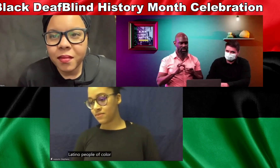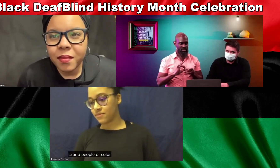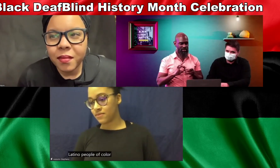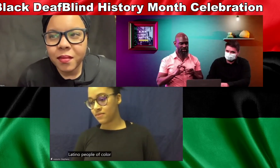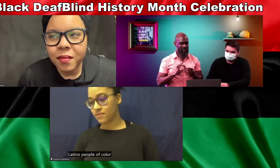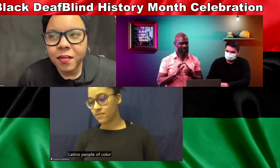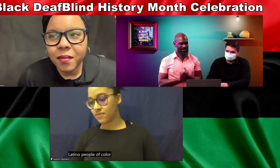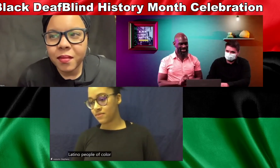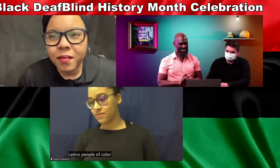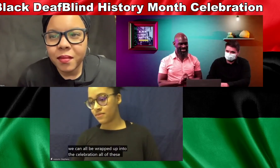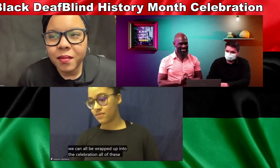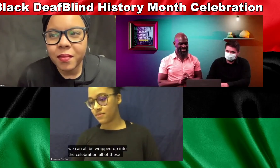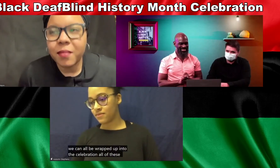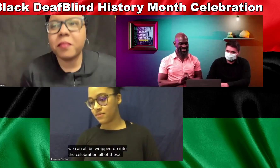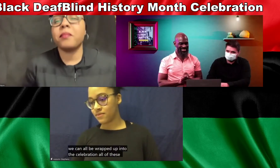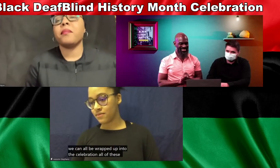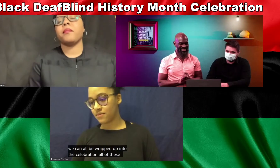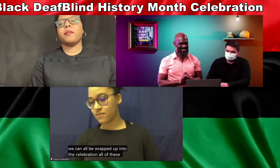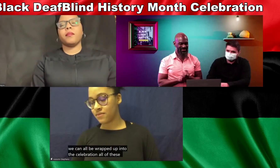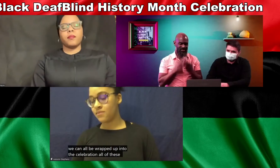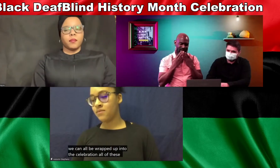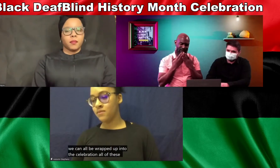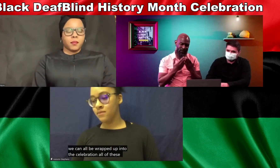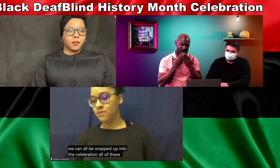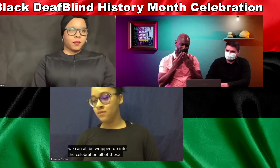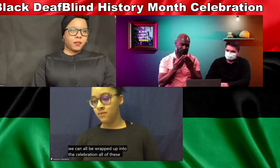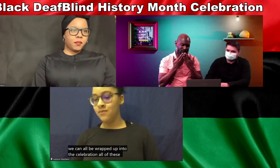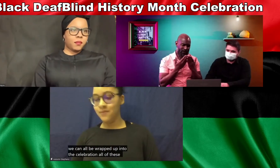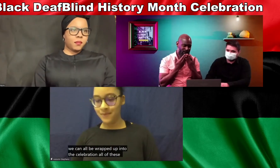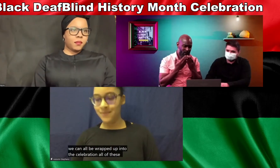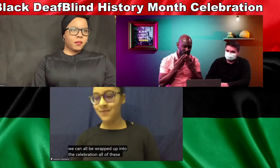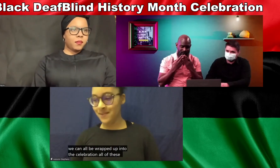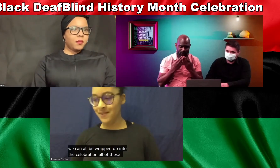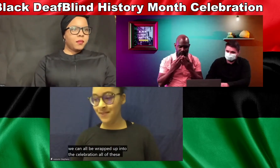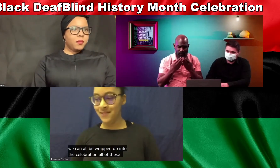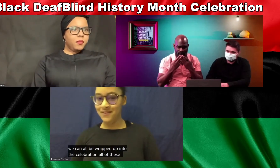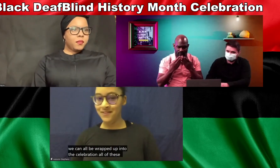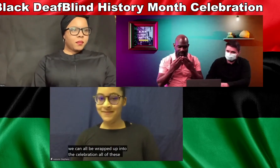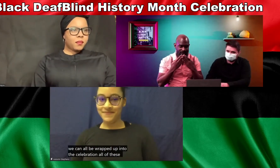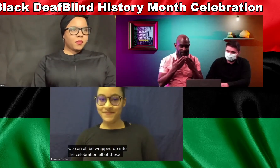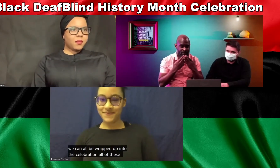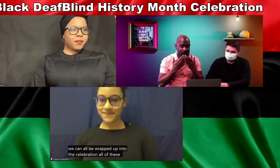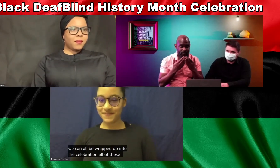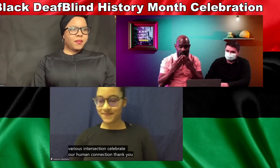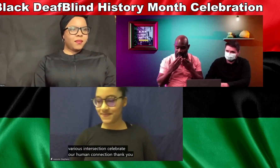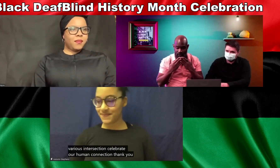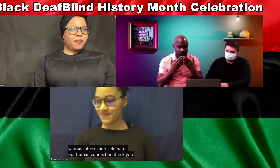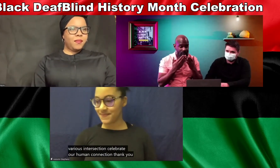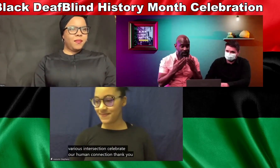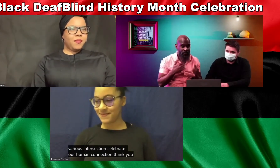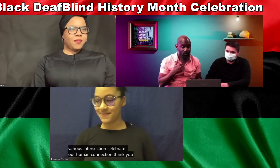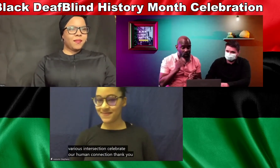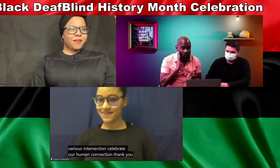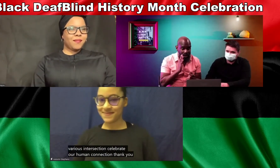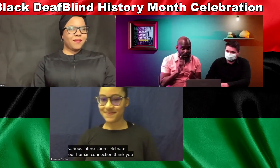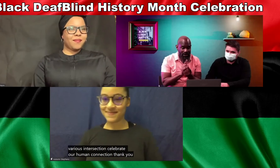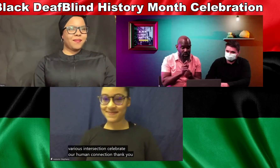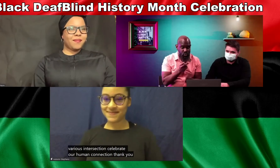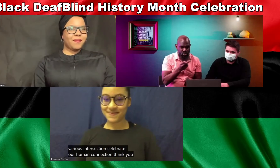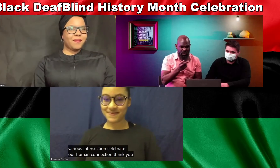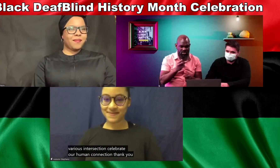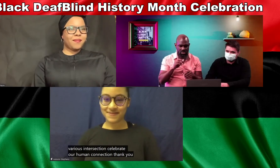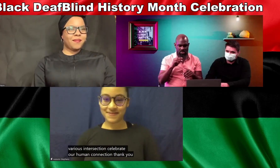various intersections to celebrate our human connection. So thank you so much for being here.